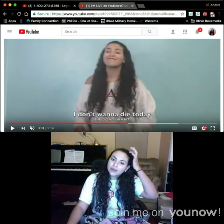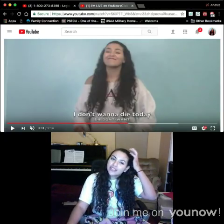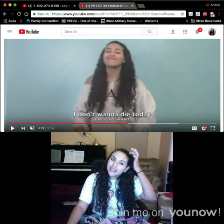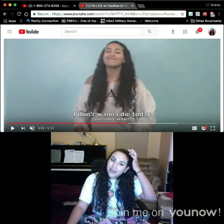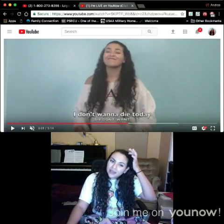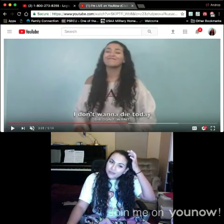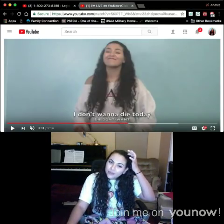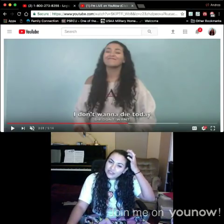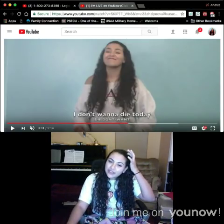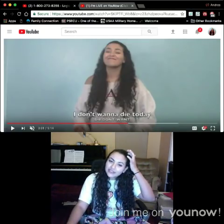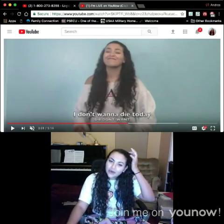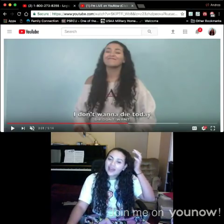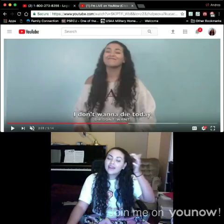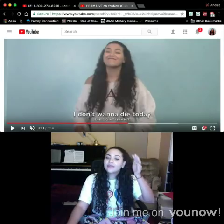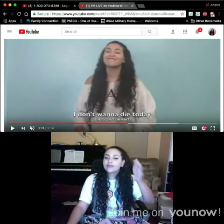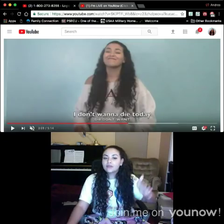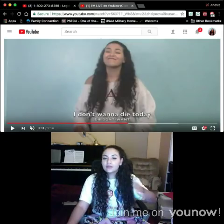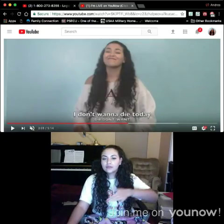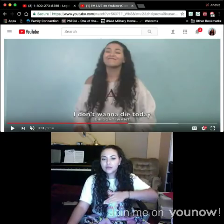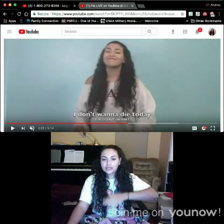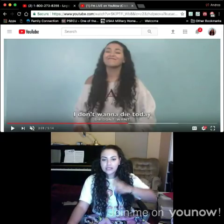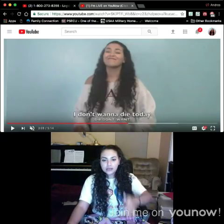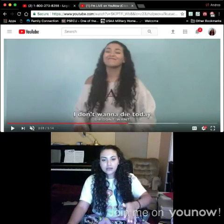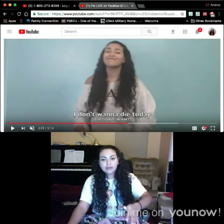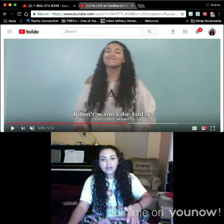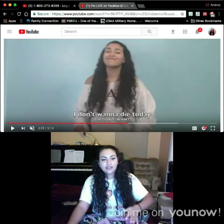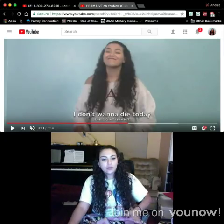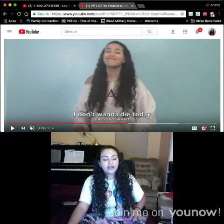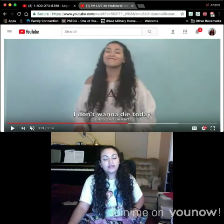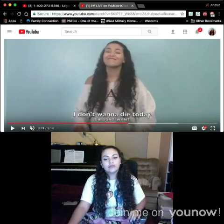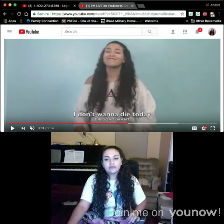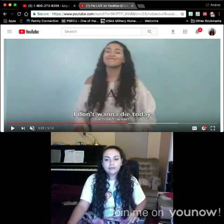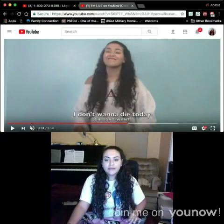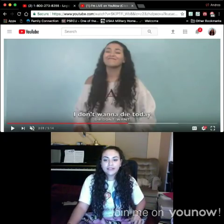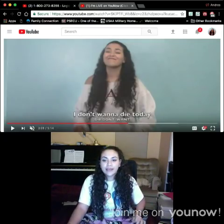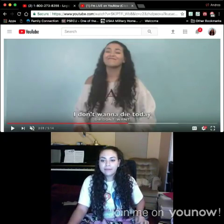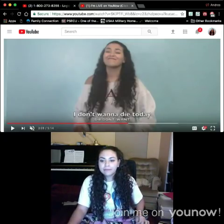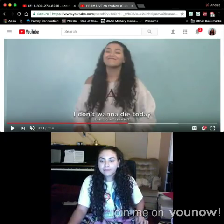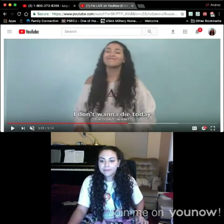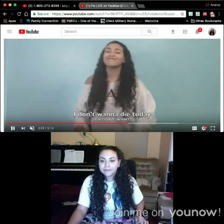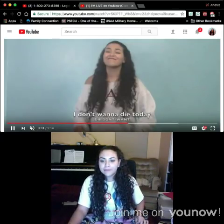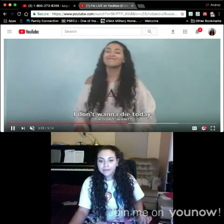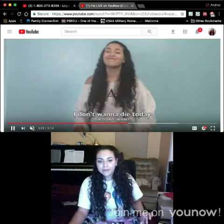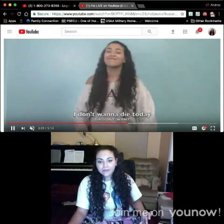I was shaking my head for most of it, so it kind of still implies don't want, but yeah.